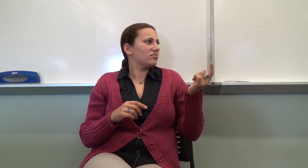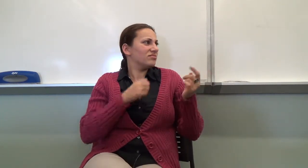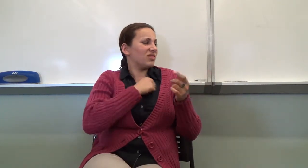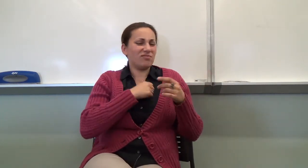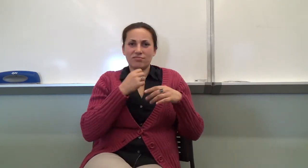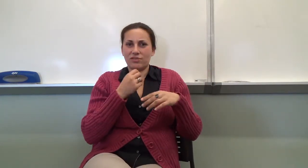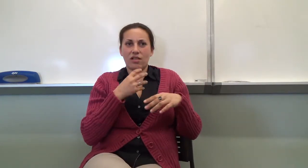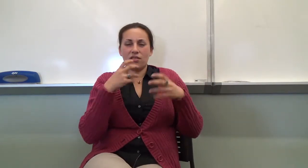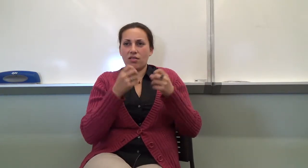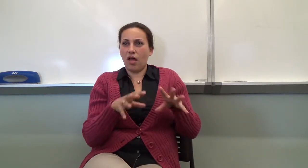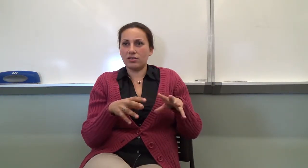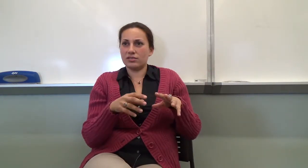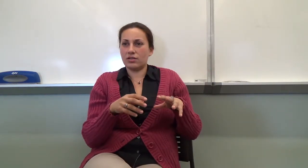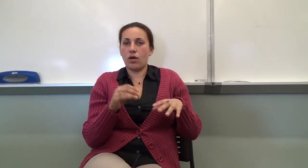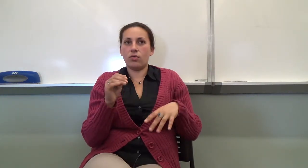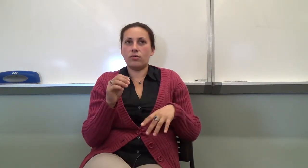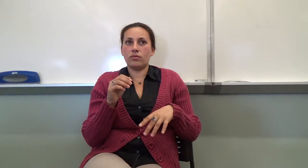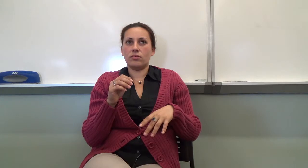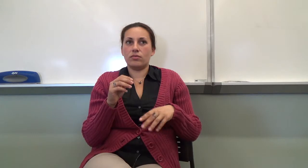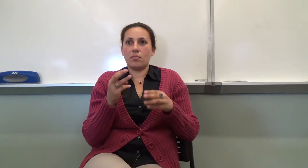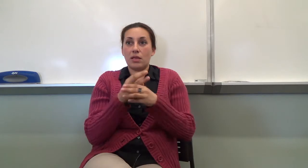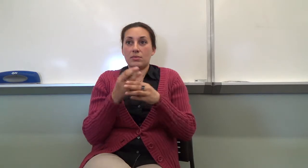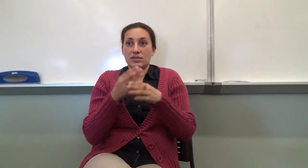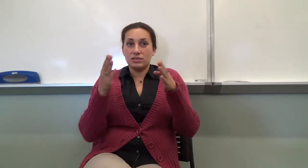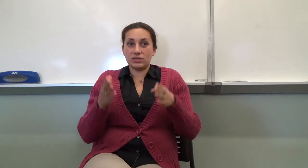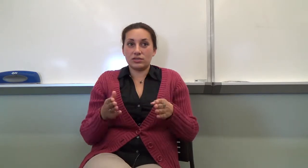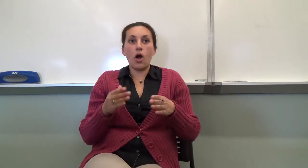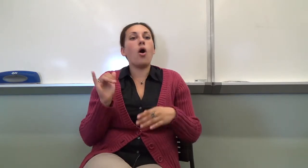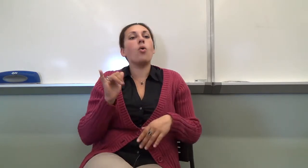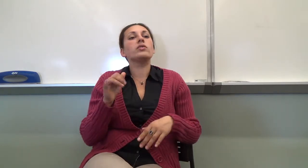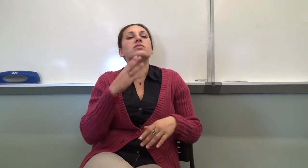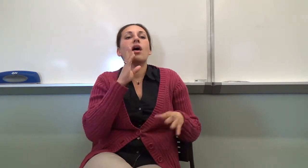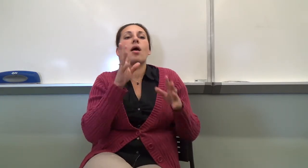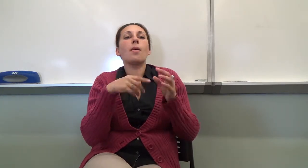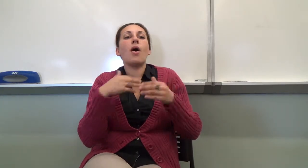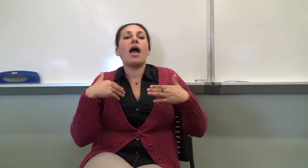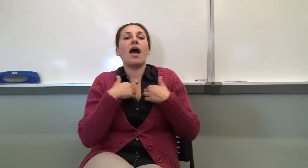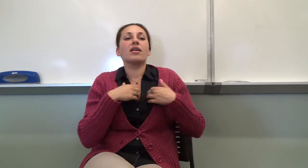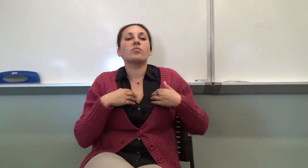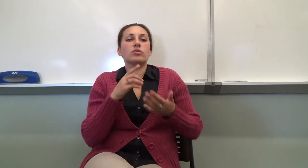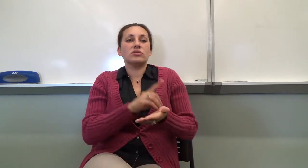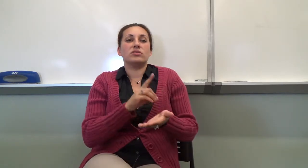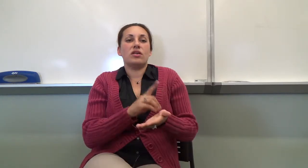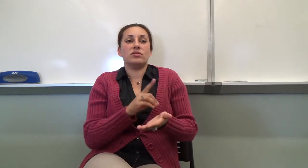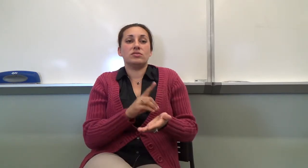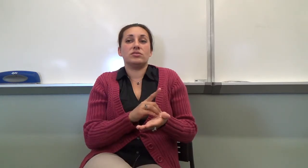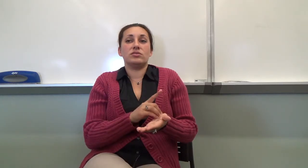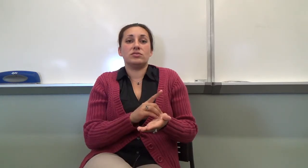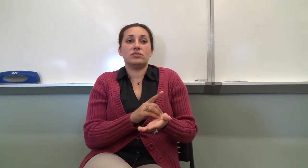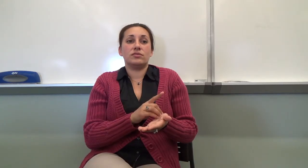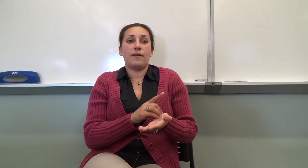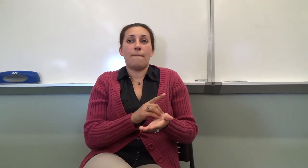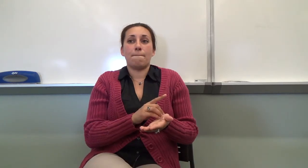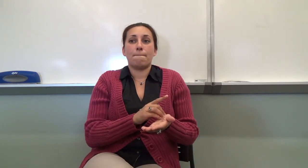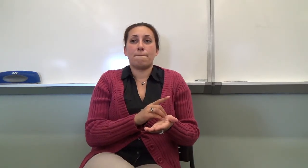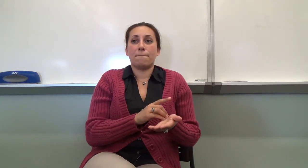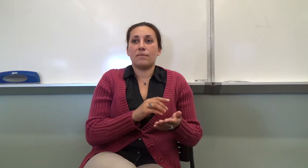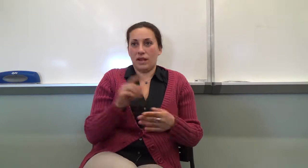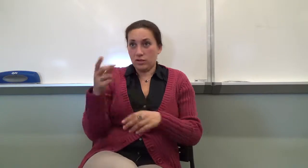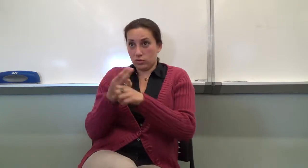really amazing people. You know, they have very clear, sharp minds. But if you ask them, well, does this have any practical use? They'll look at you like you're crazy.